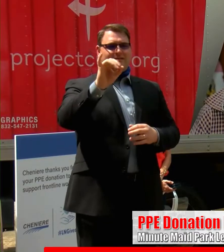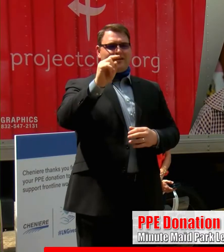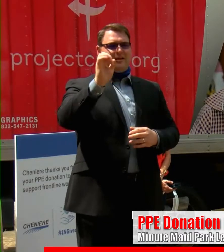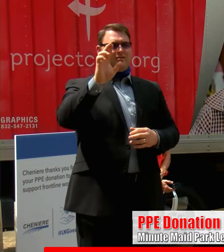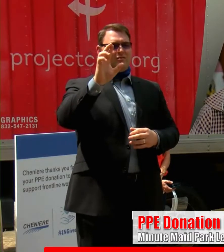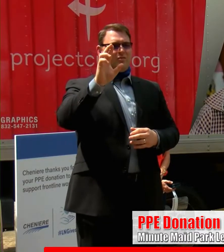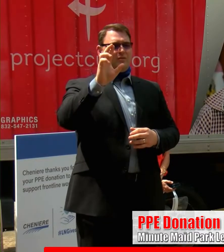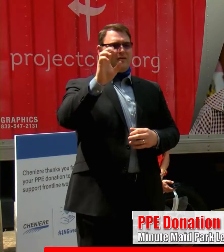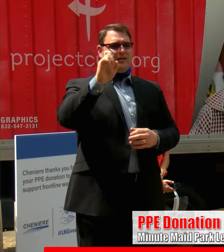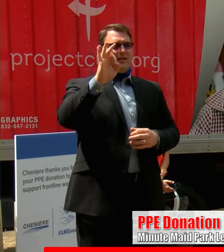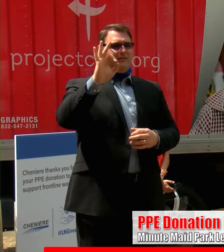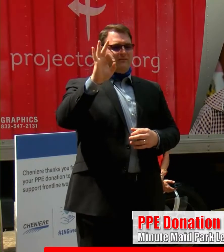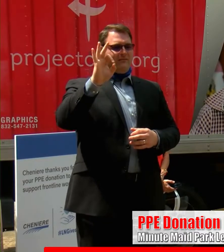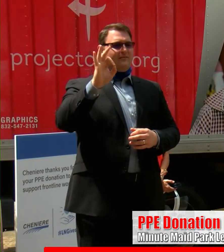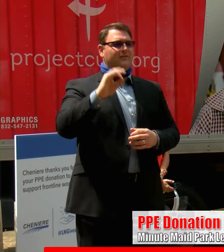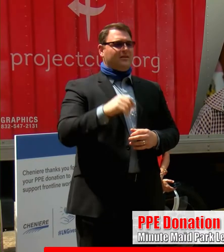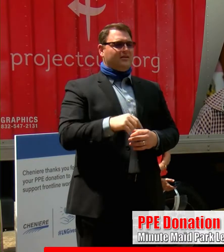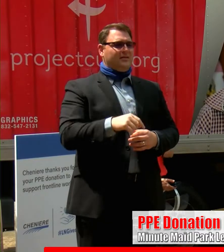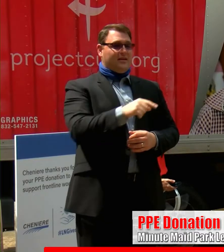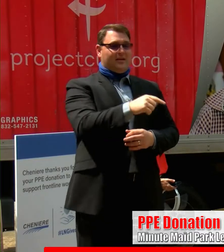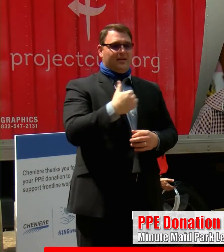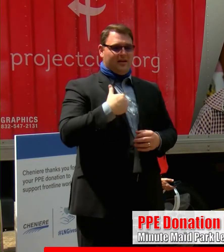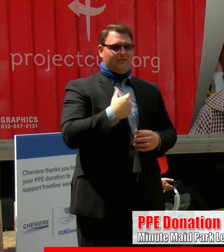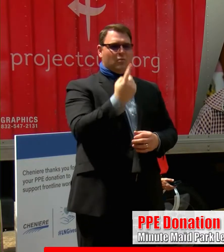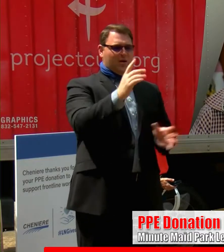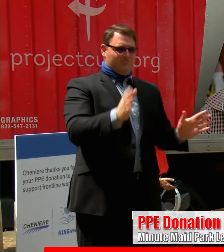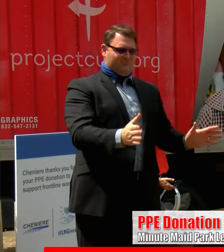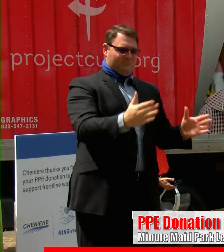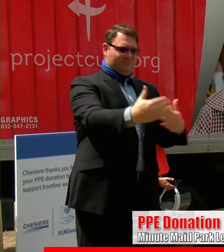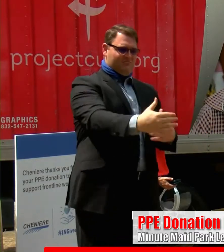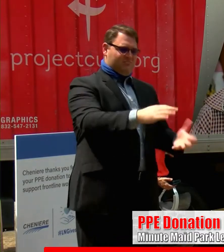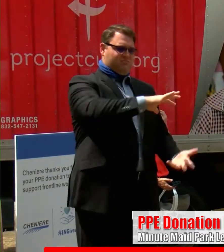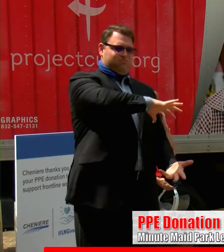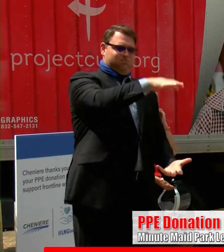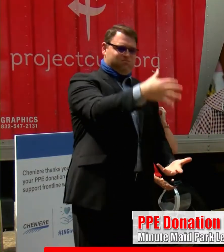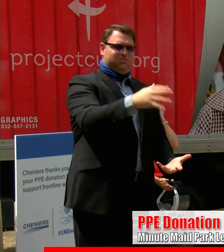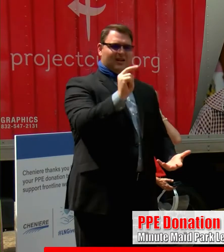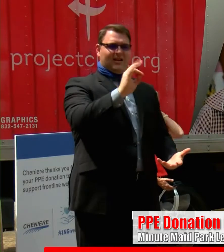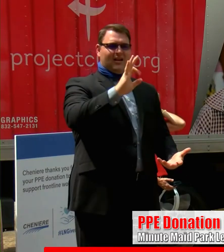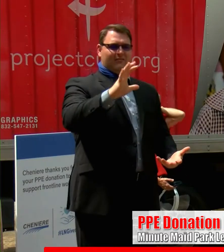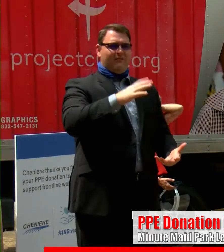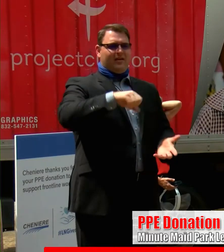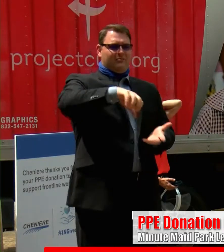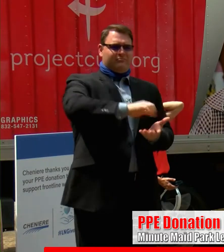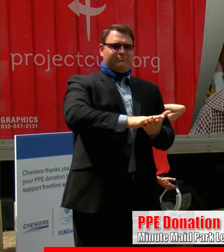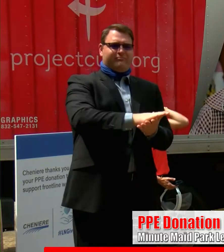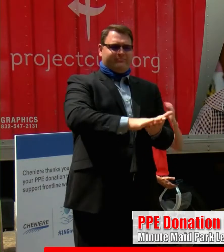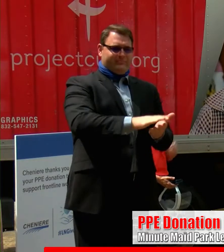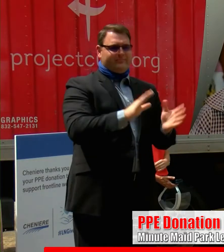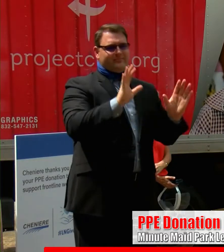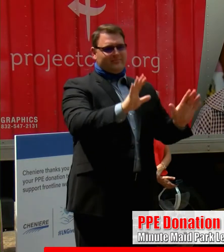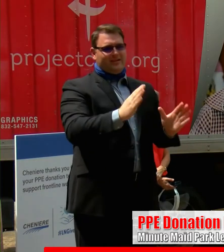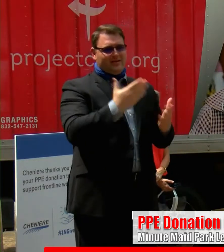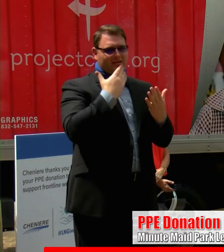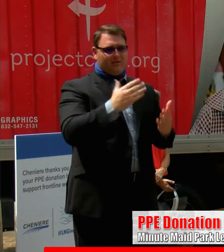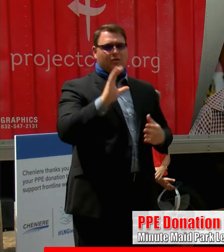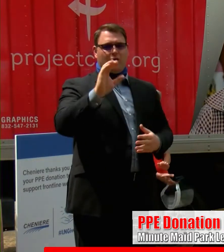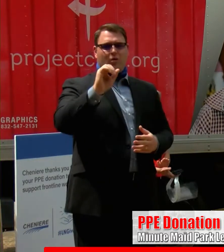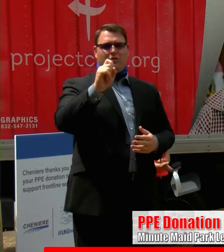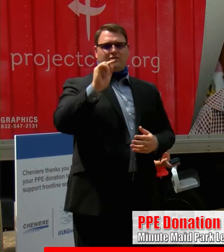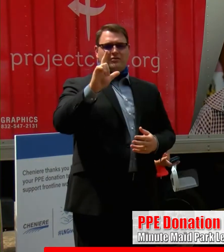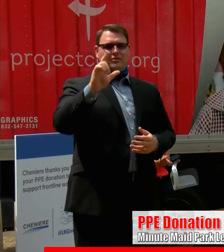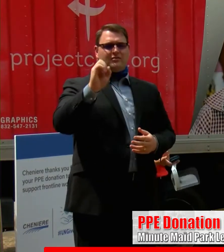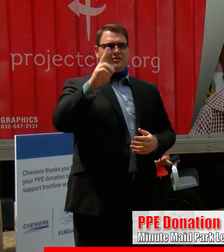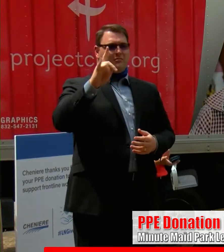of supplies, N95s and sanitizers. Thank you so very much for being so very generous. Coastal Supplies, 50